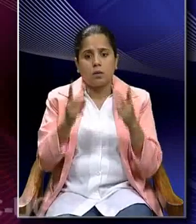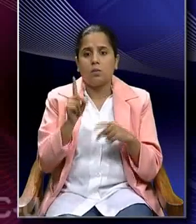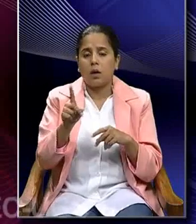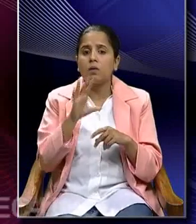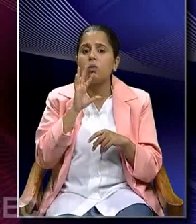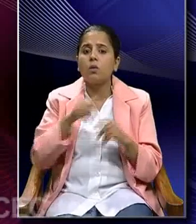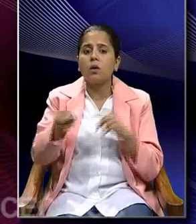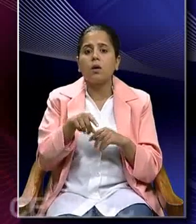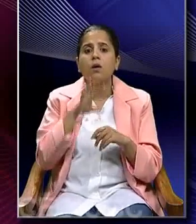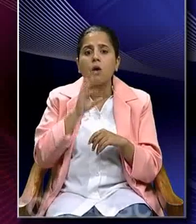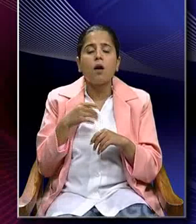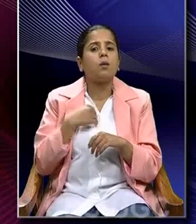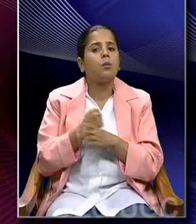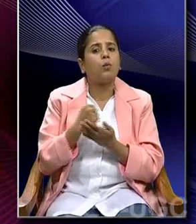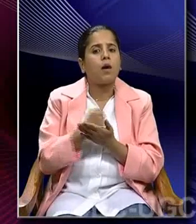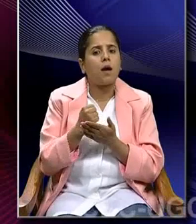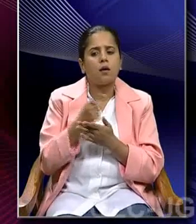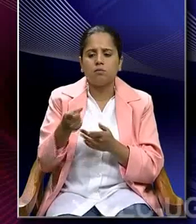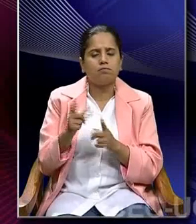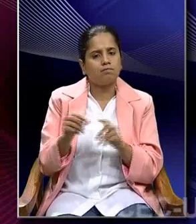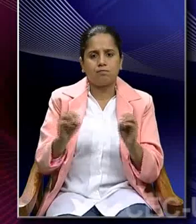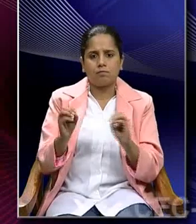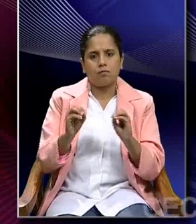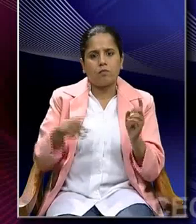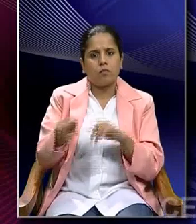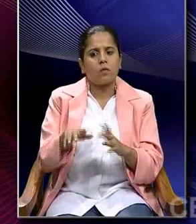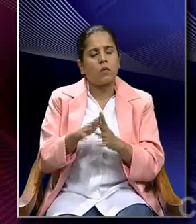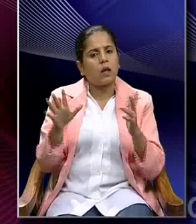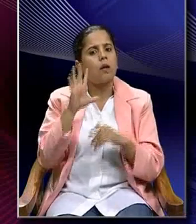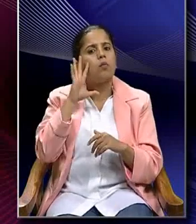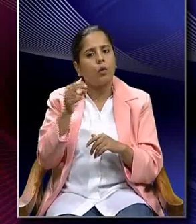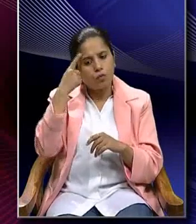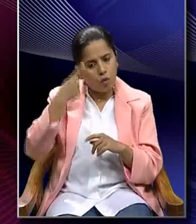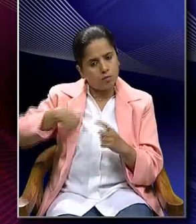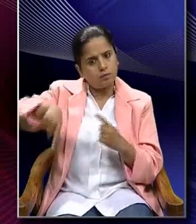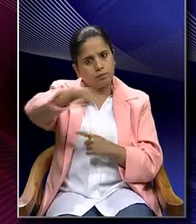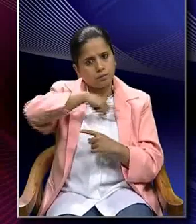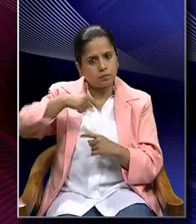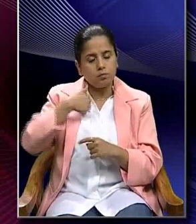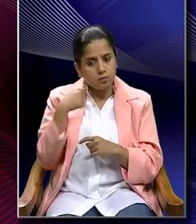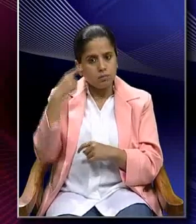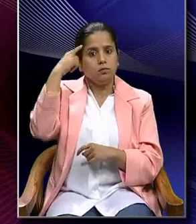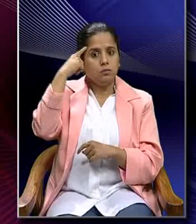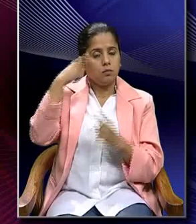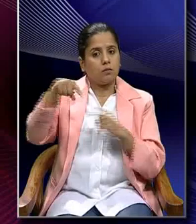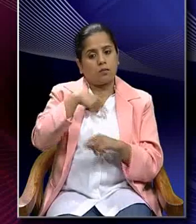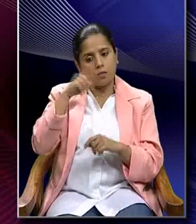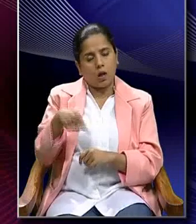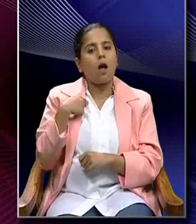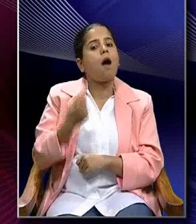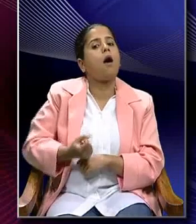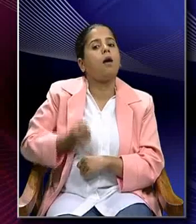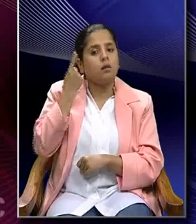actual practice, this does not take place. So it becomes very important for us to realize that we have to